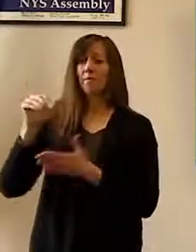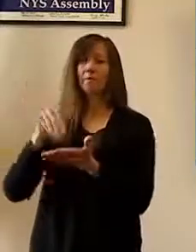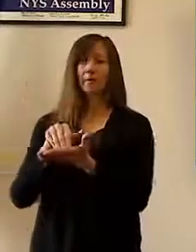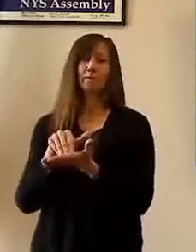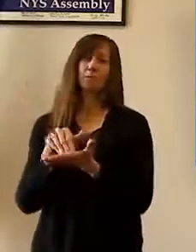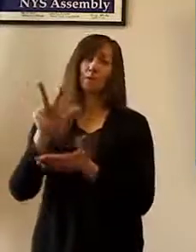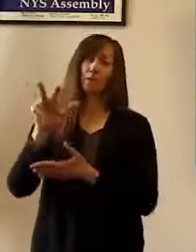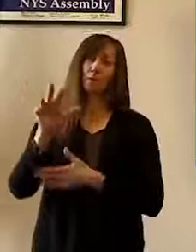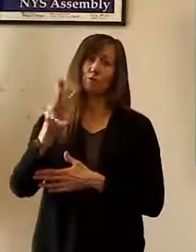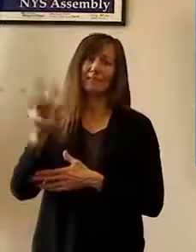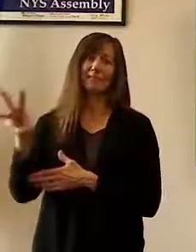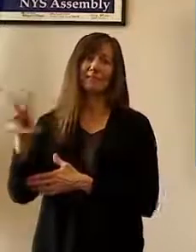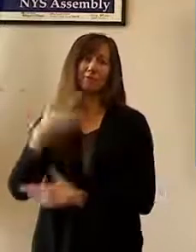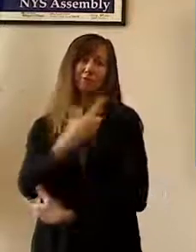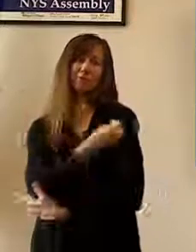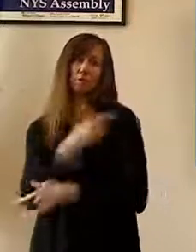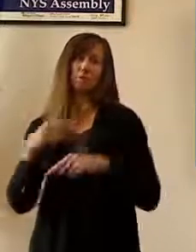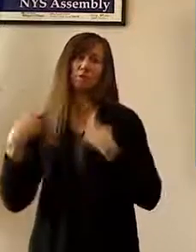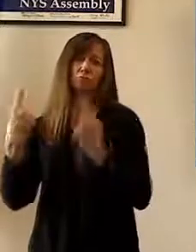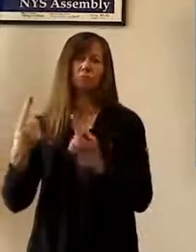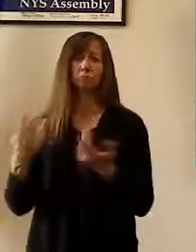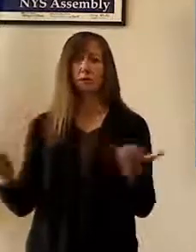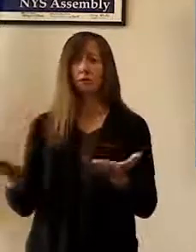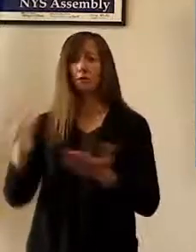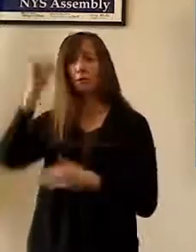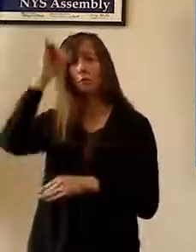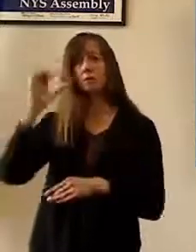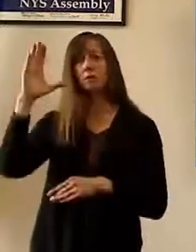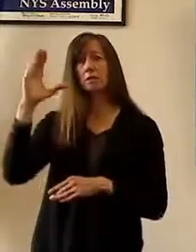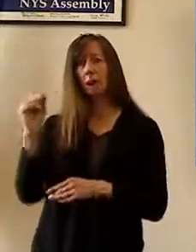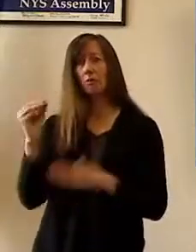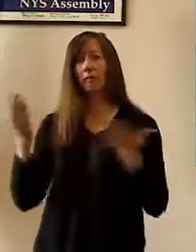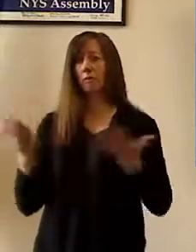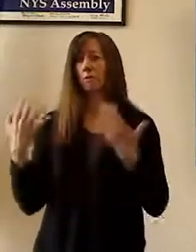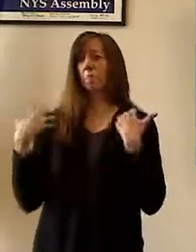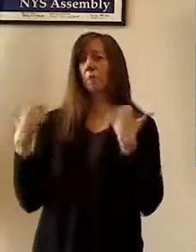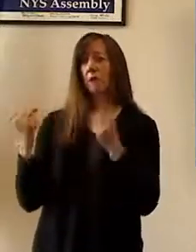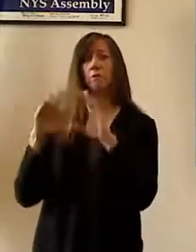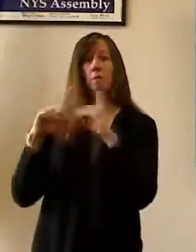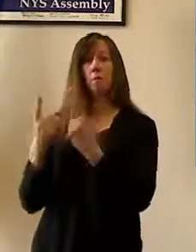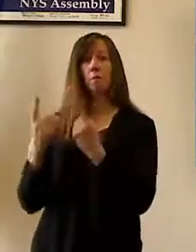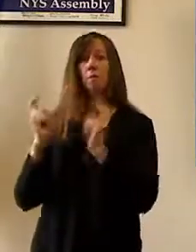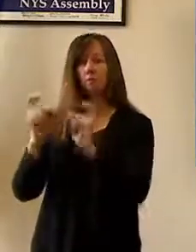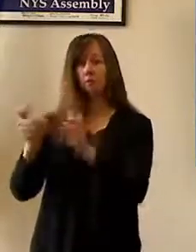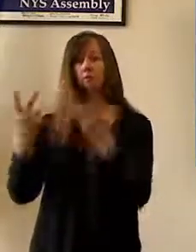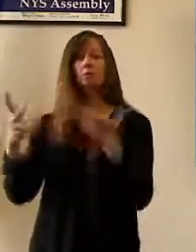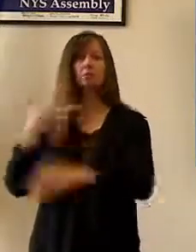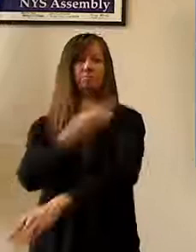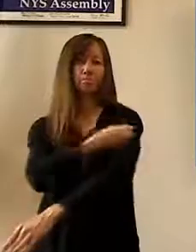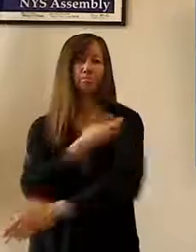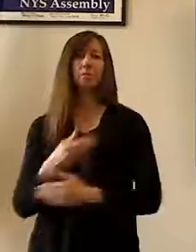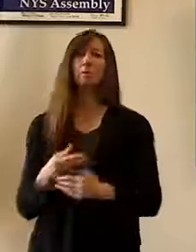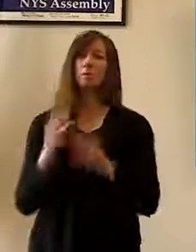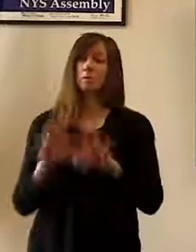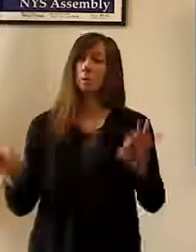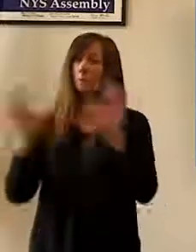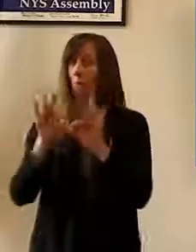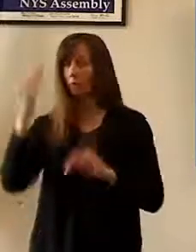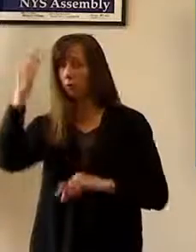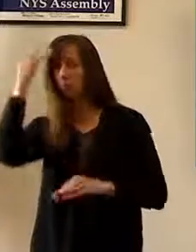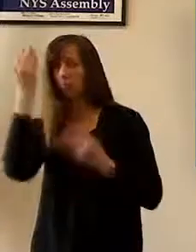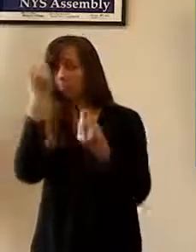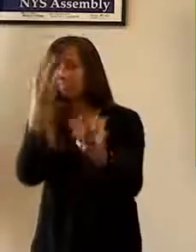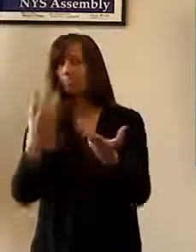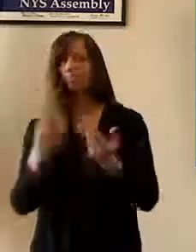41,366 doses administered in and by the Dutchess County Health Department. So very important to know. Now, we're